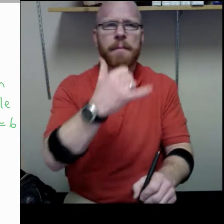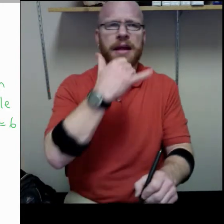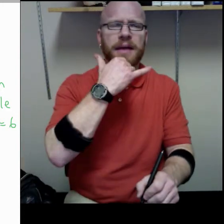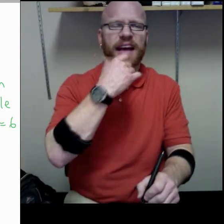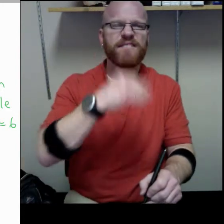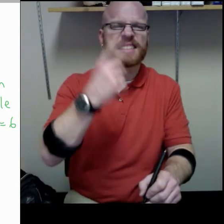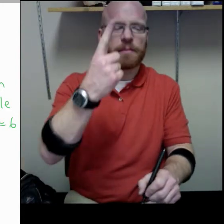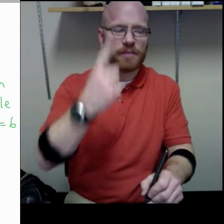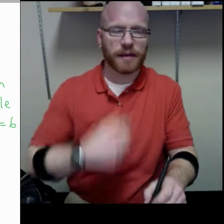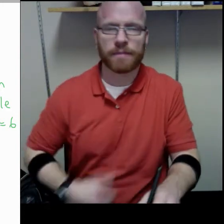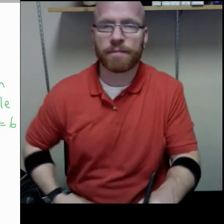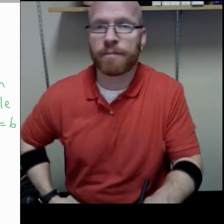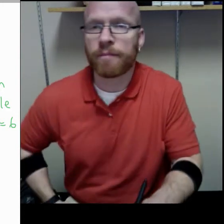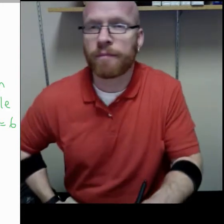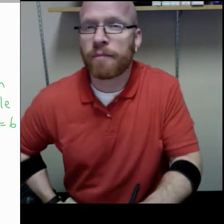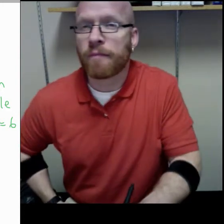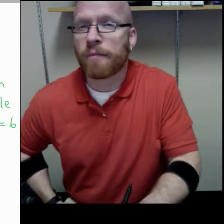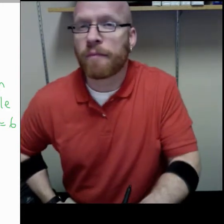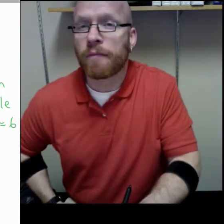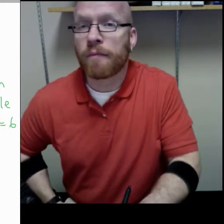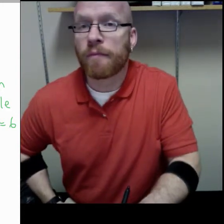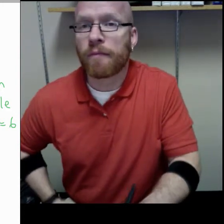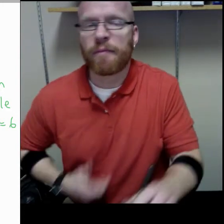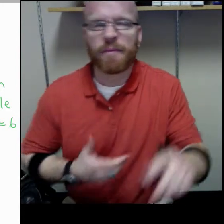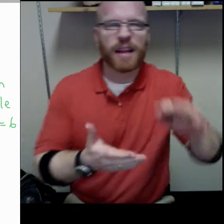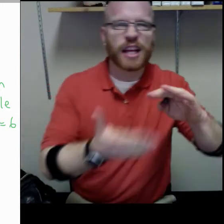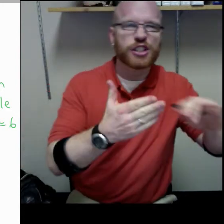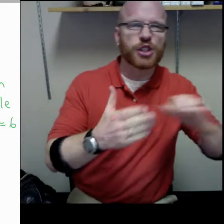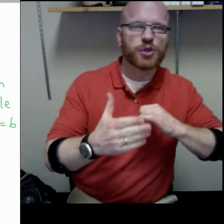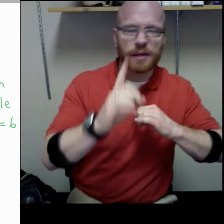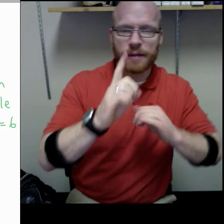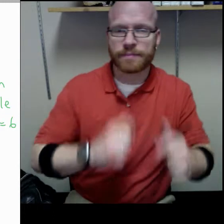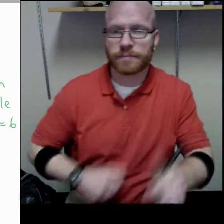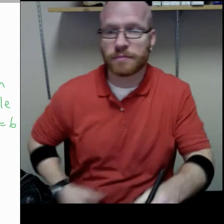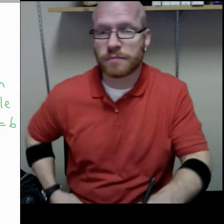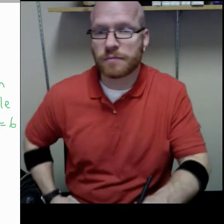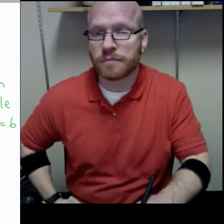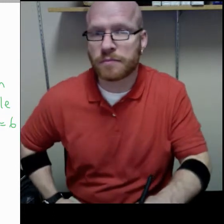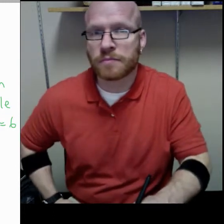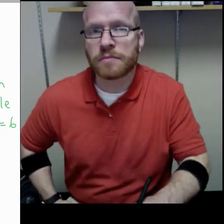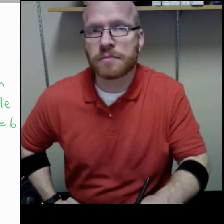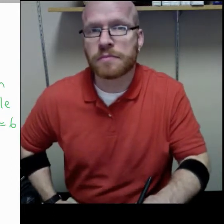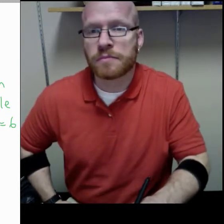Well, I may have to fix something, excuse me,